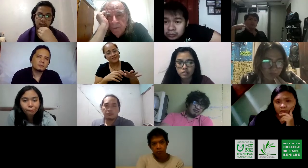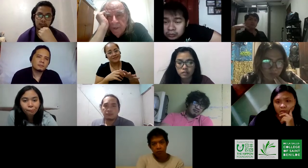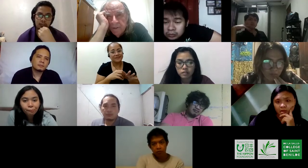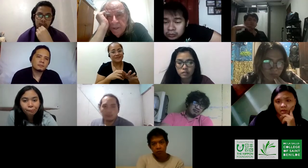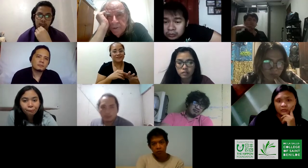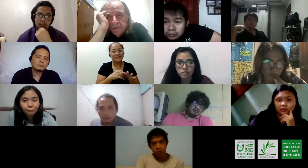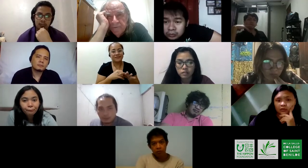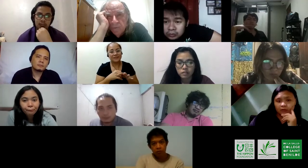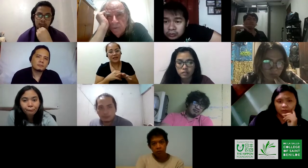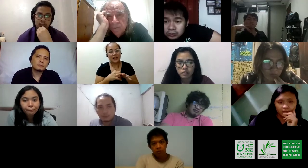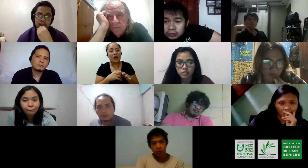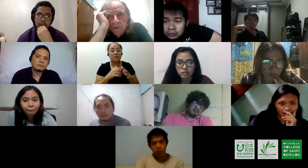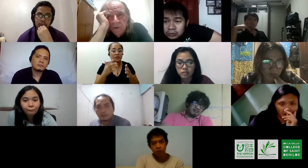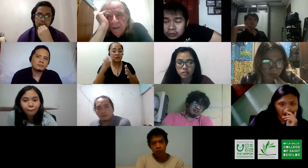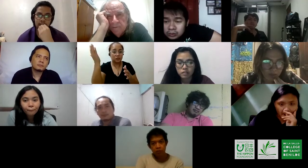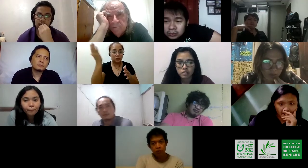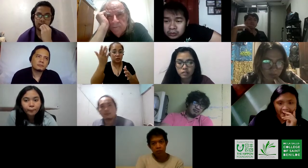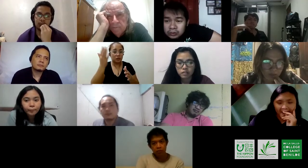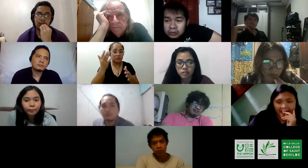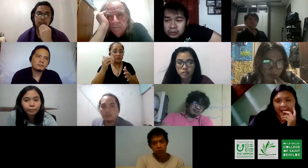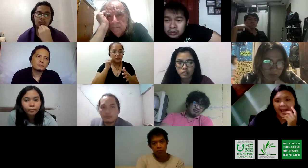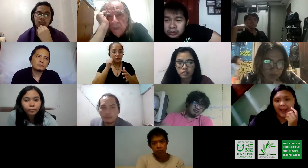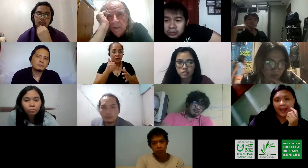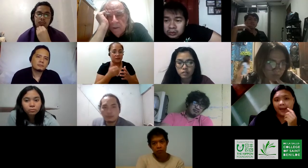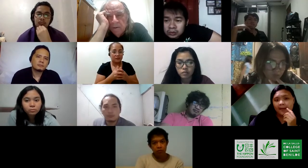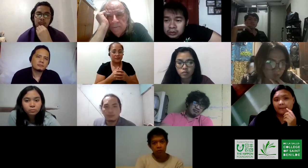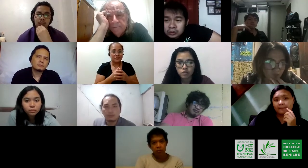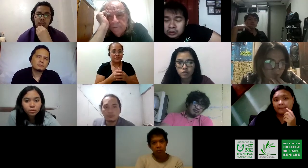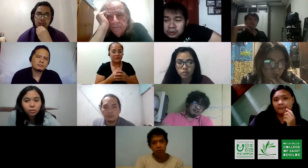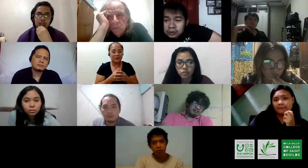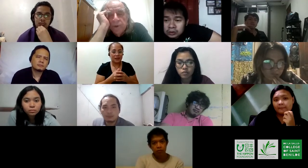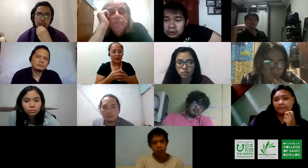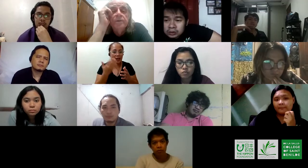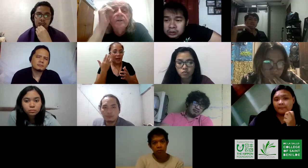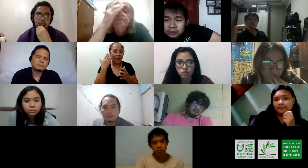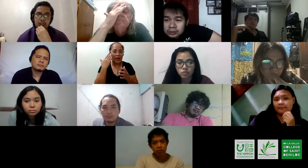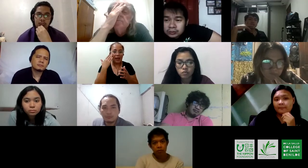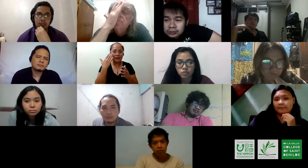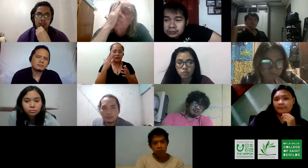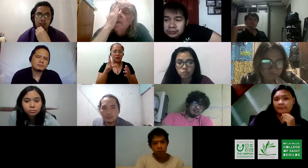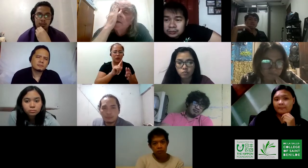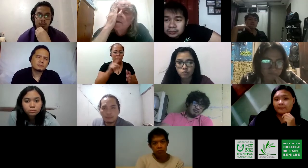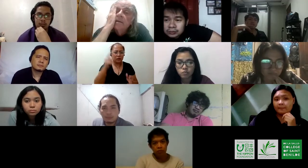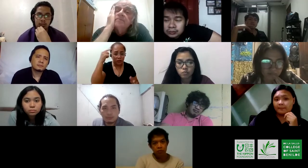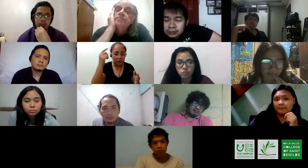the presentation for tomorrow. I don't know. What do you think?